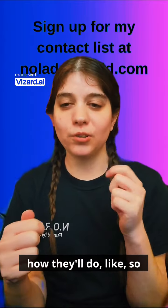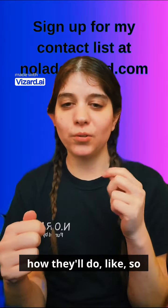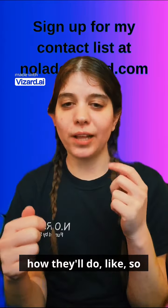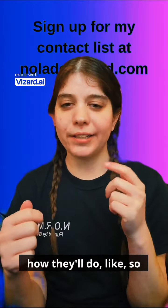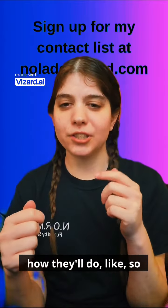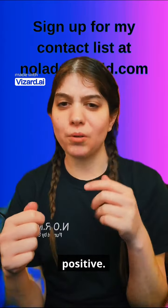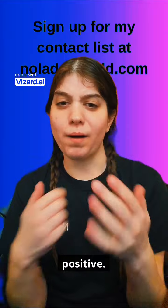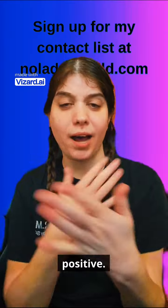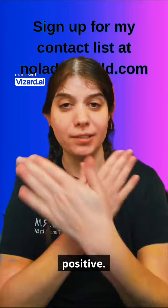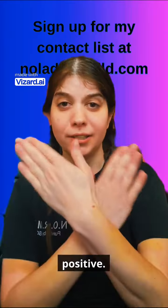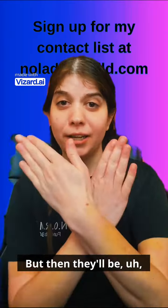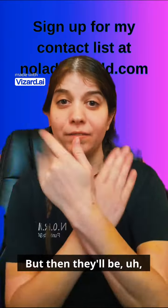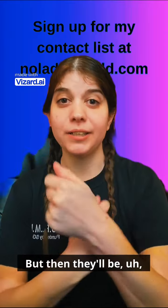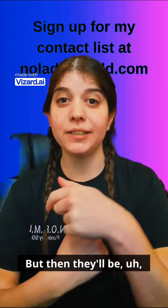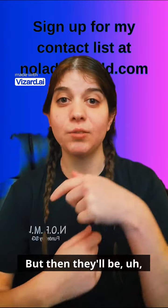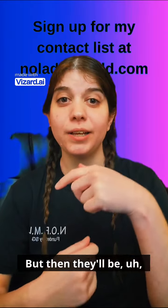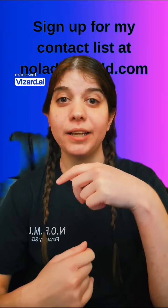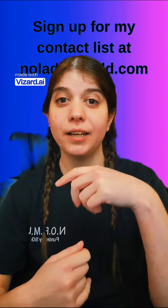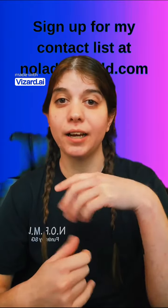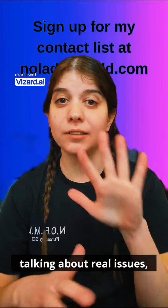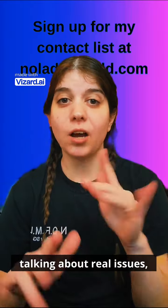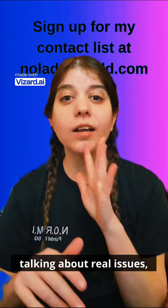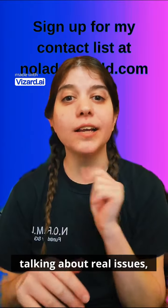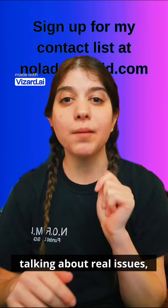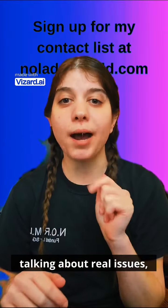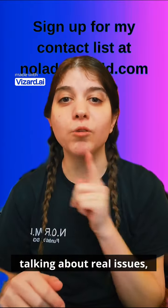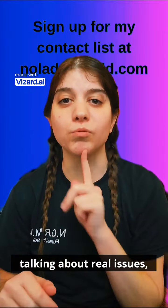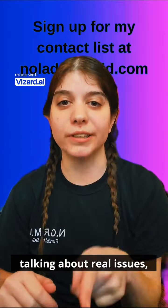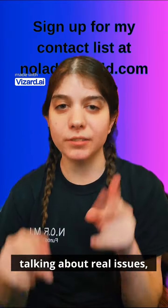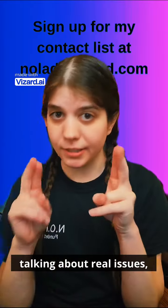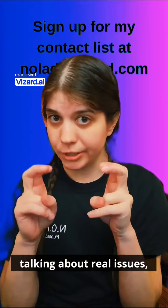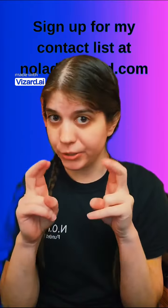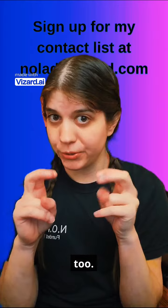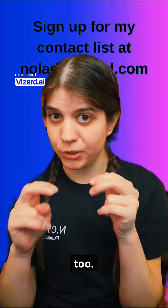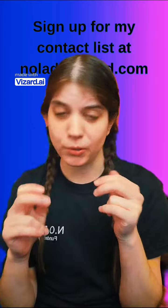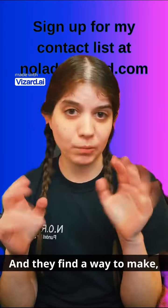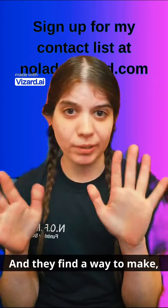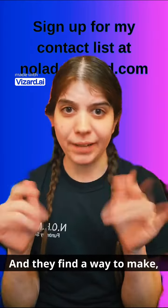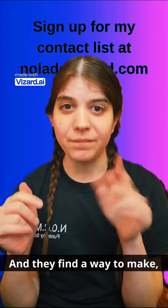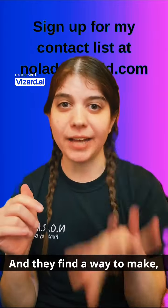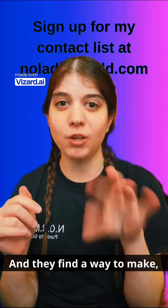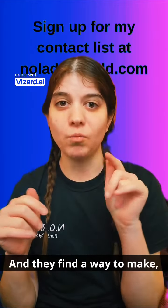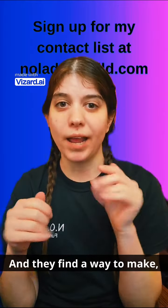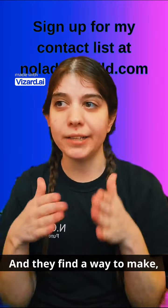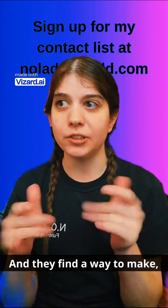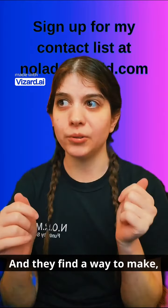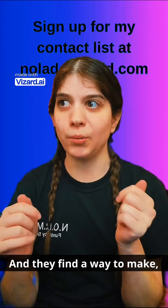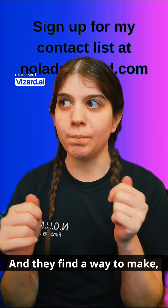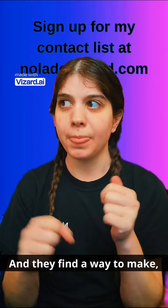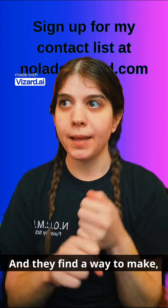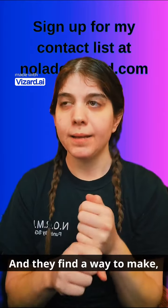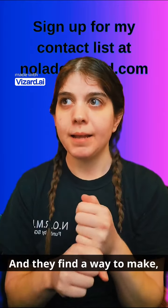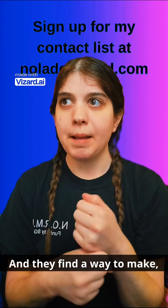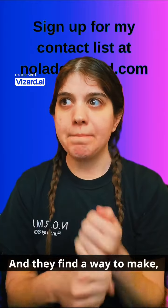like so positive, but then they'll be talking about real issues too, and they find a way to